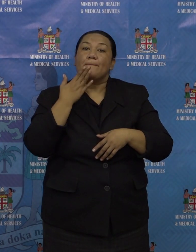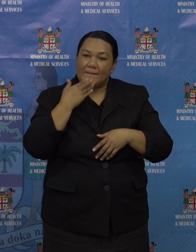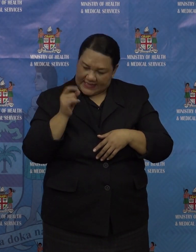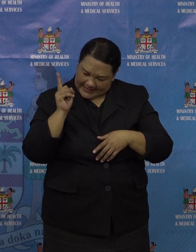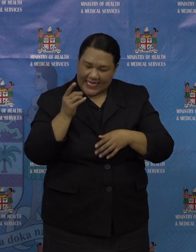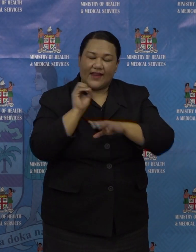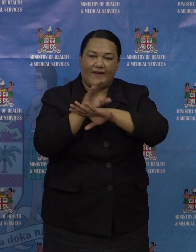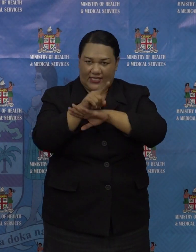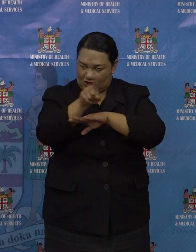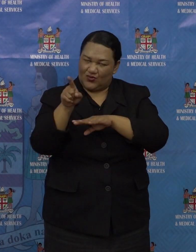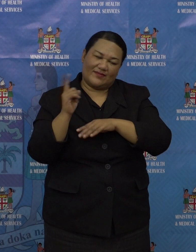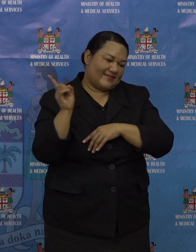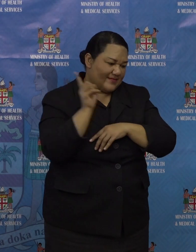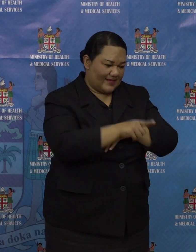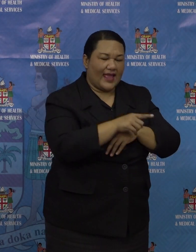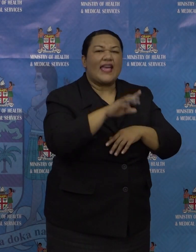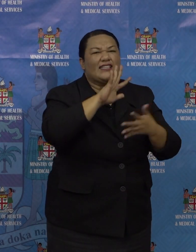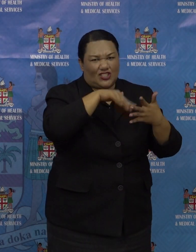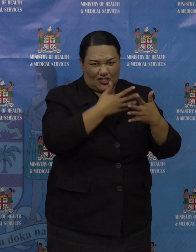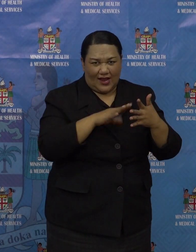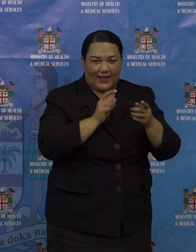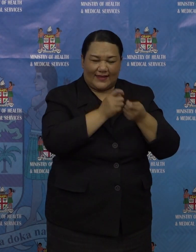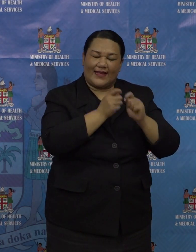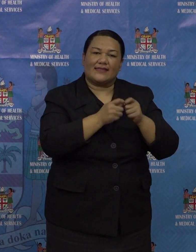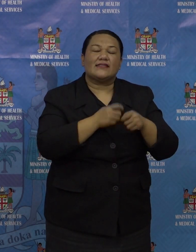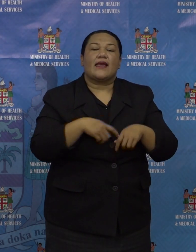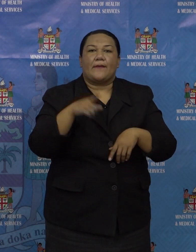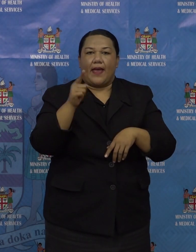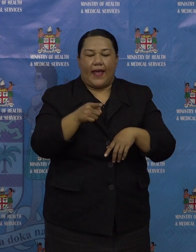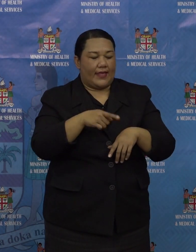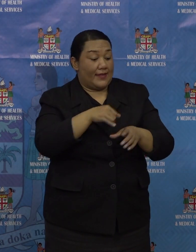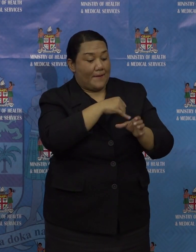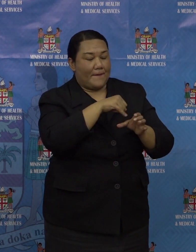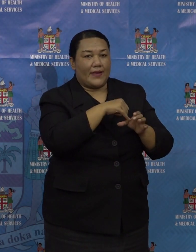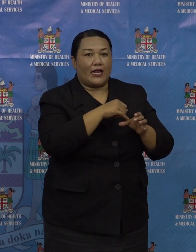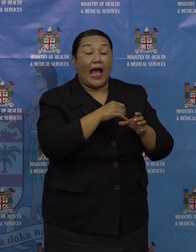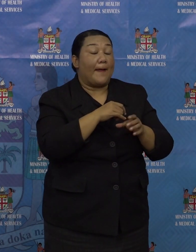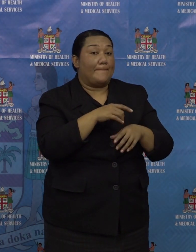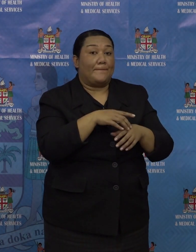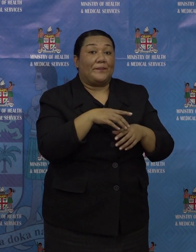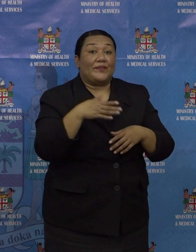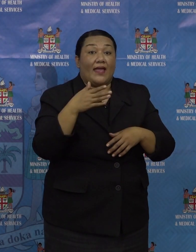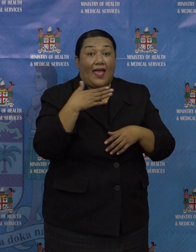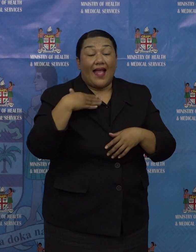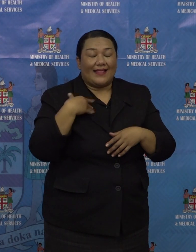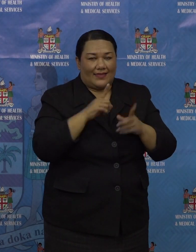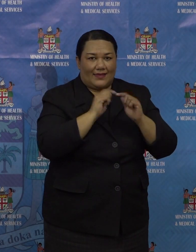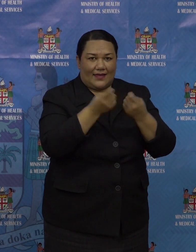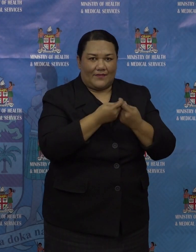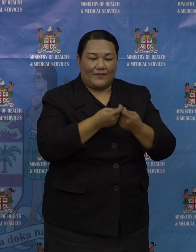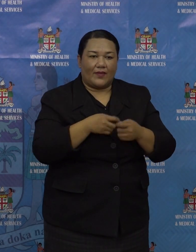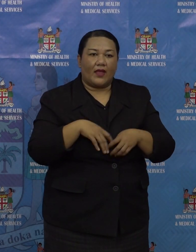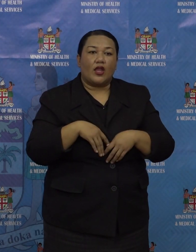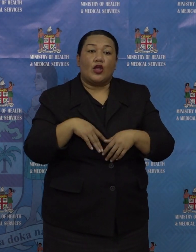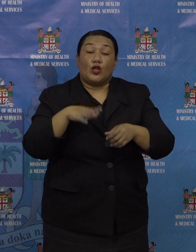health centers, get checked, get tested by our medical teams. And we need all Fijians to know the severe symptoms of